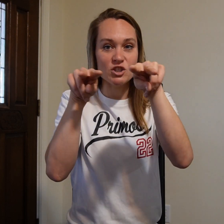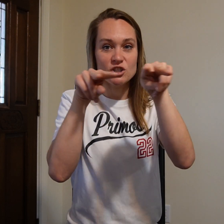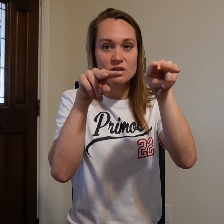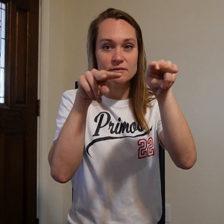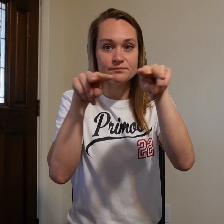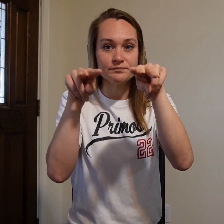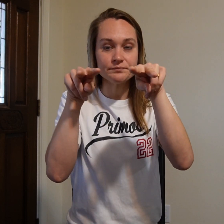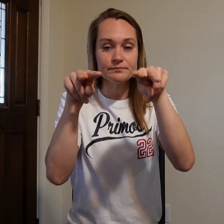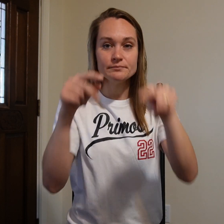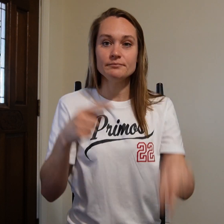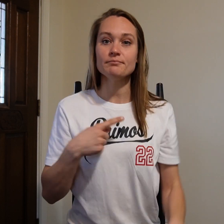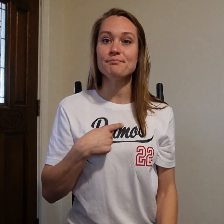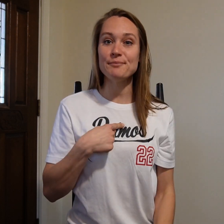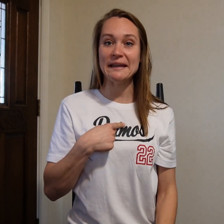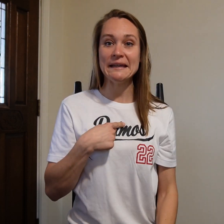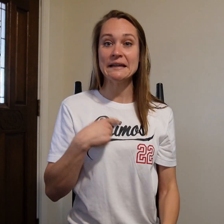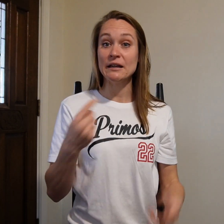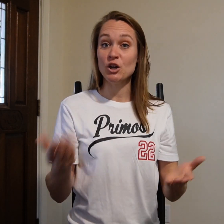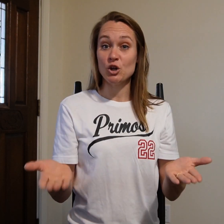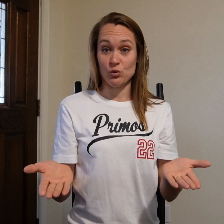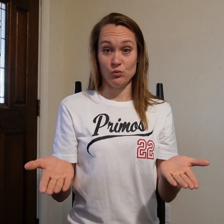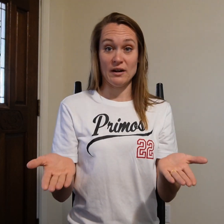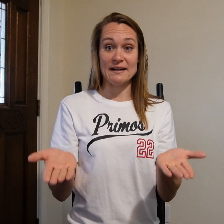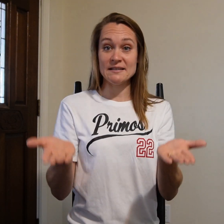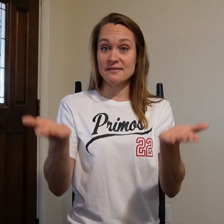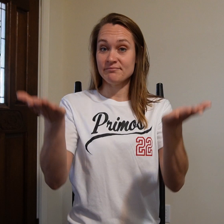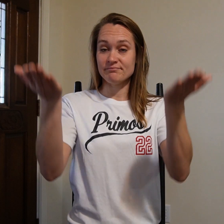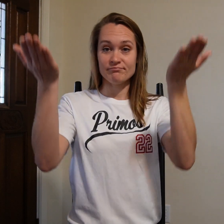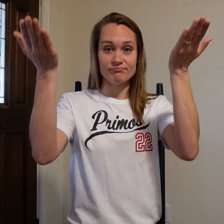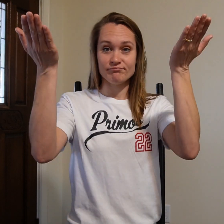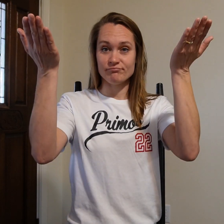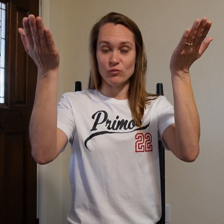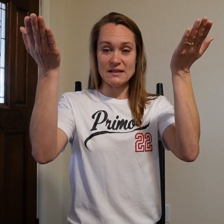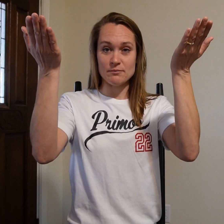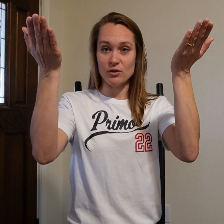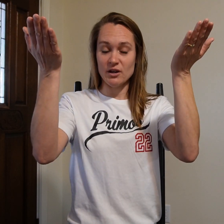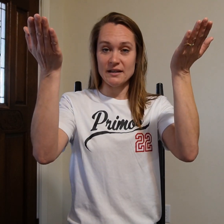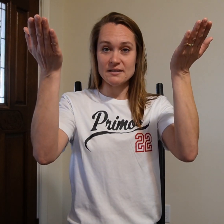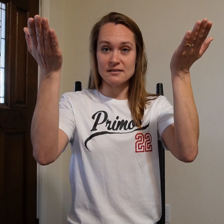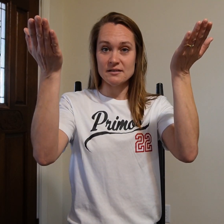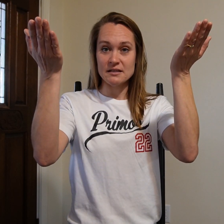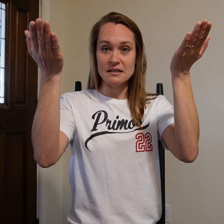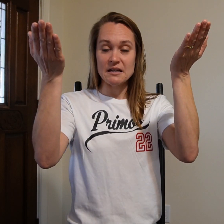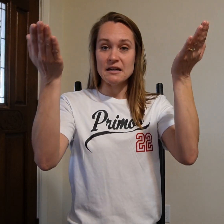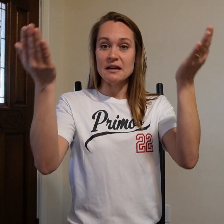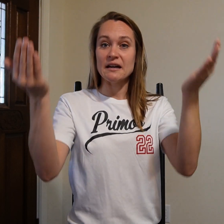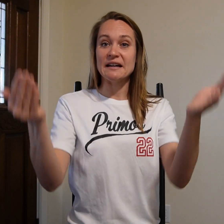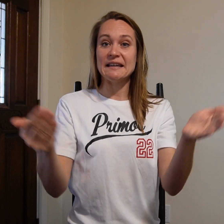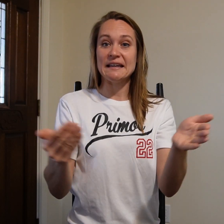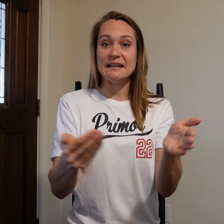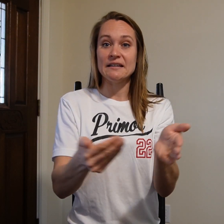Watch me rise, raising both your hands, again.